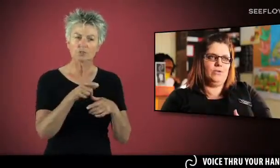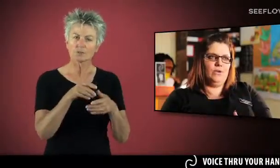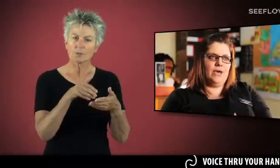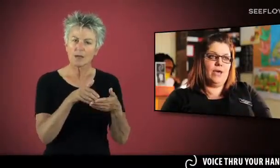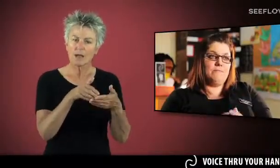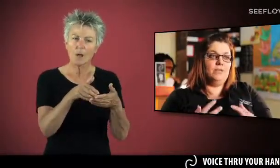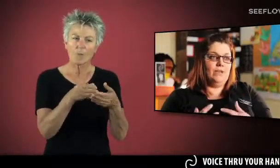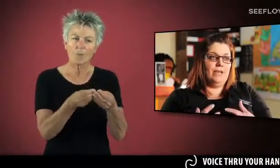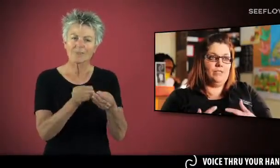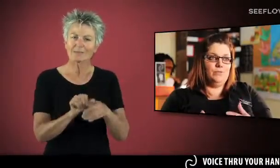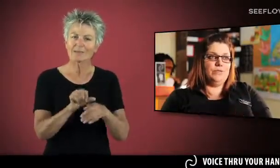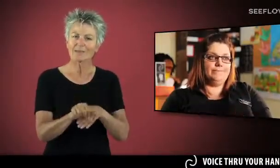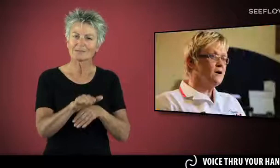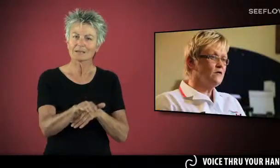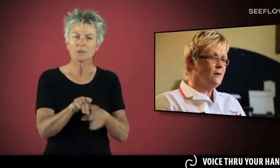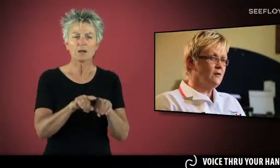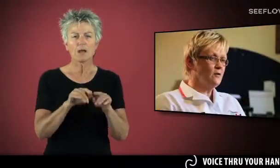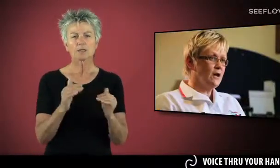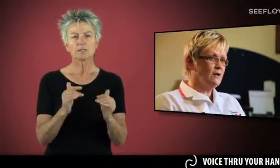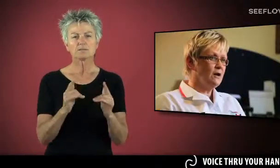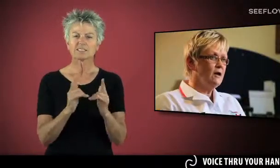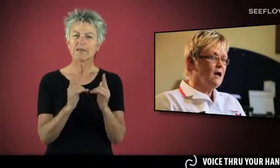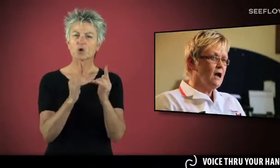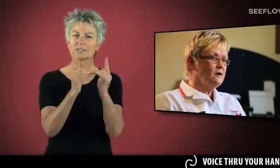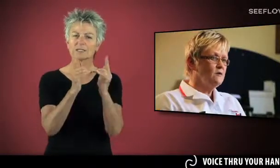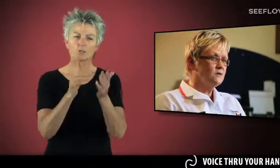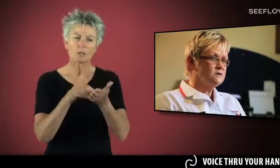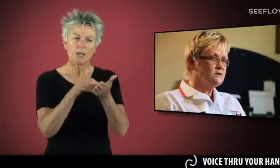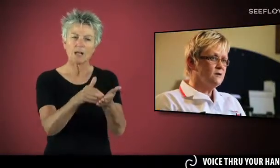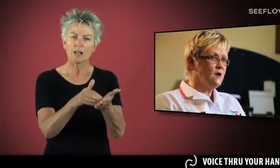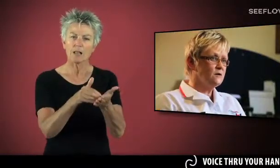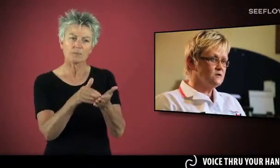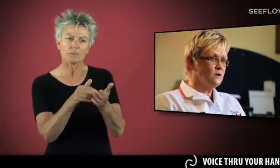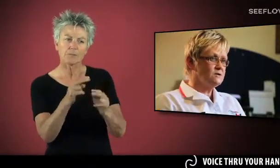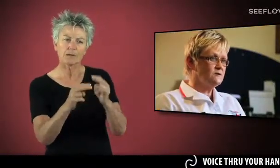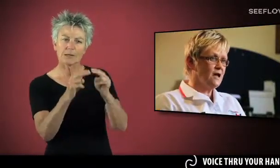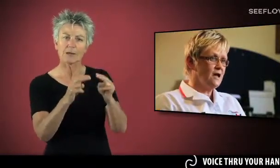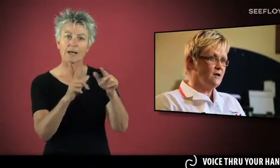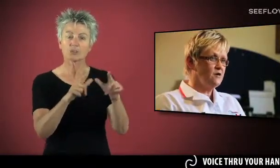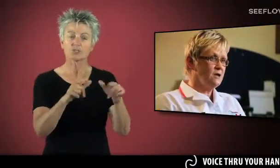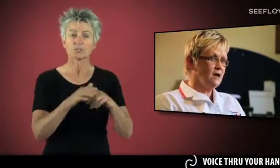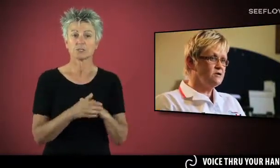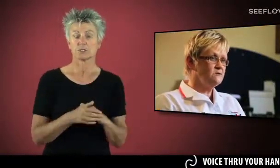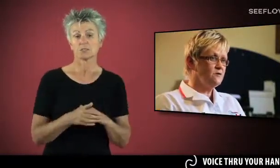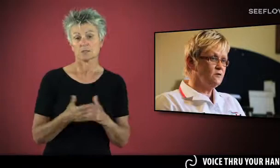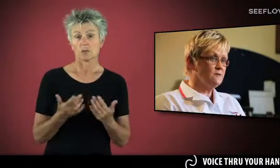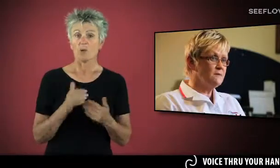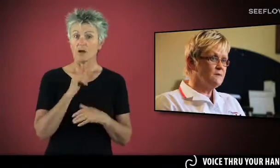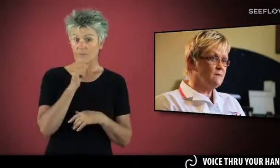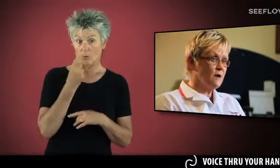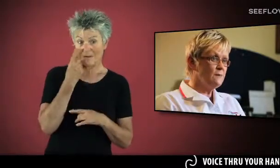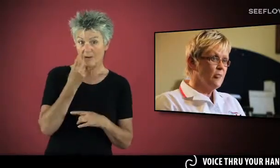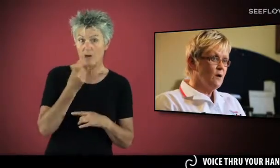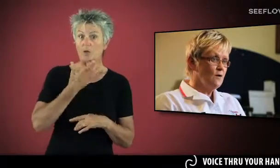scaffolding her in her language building. If you're a parent or carer and you want to enhance the quality of care and communication for your